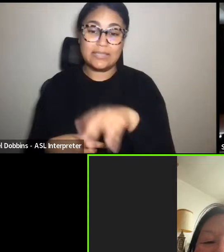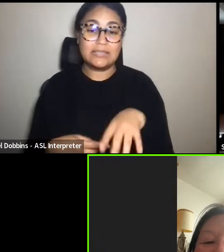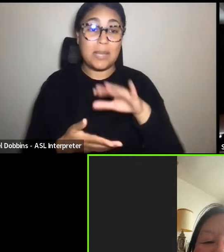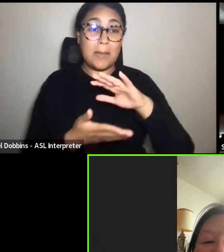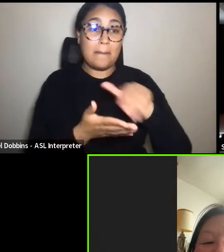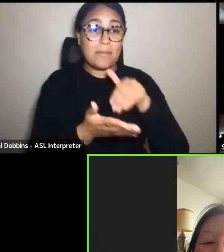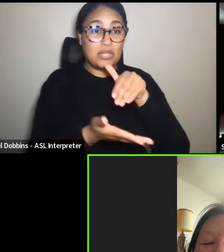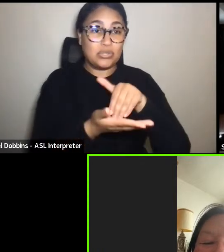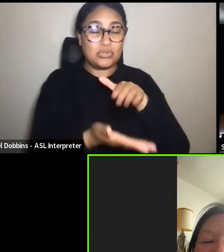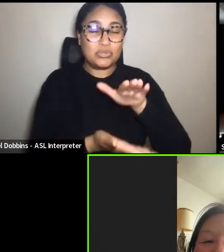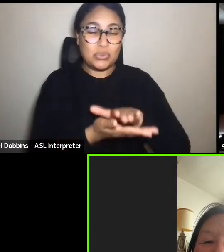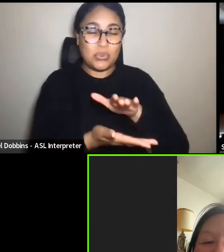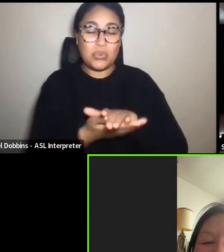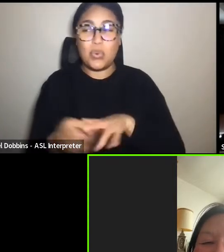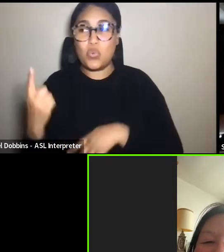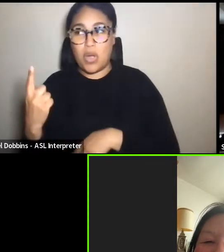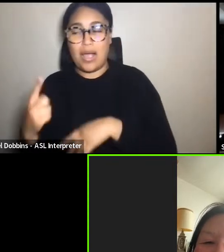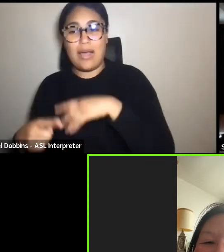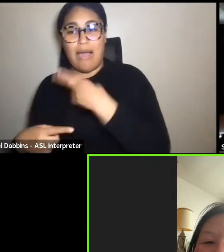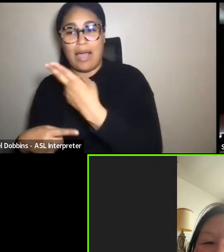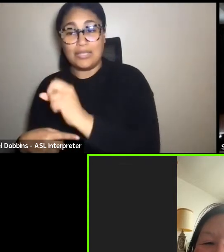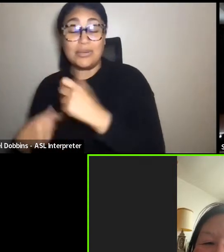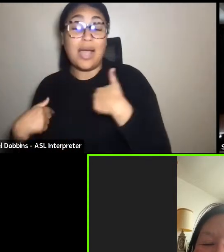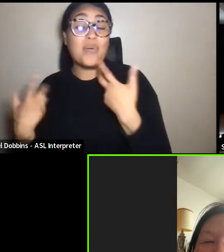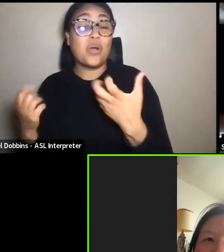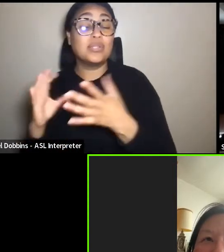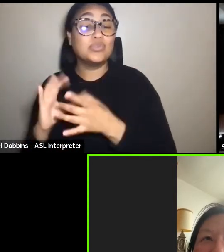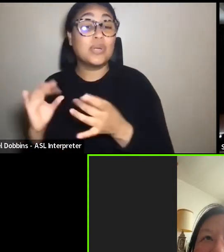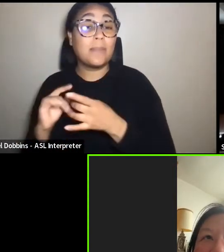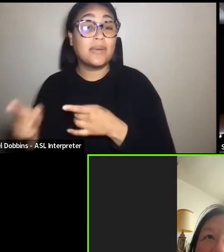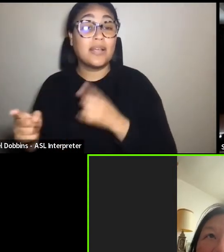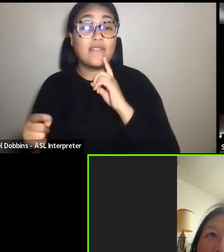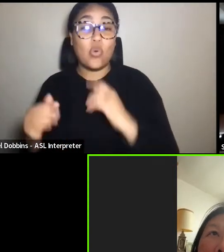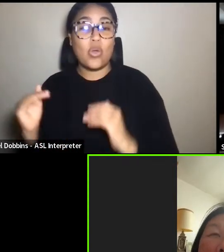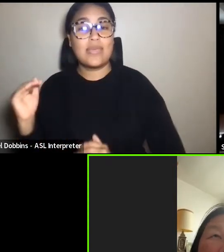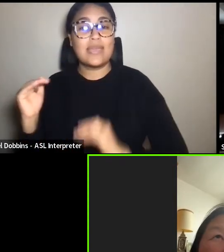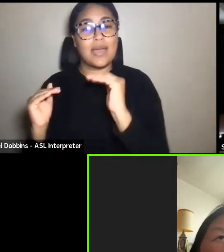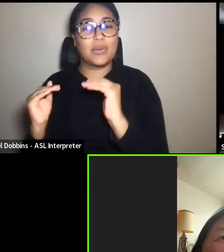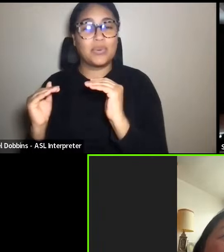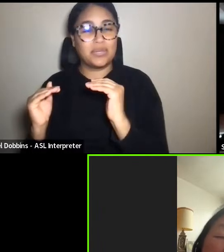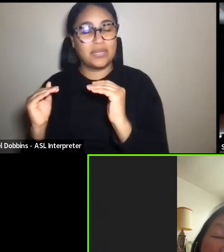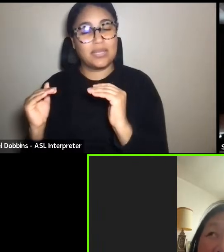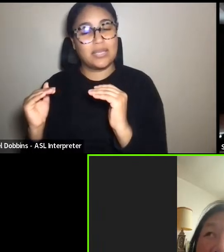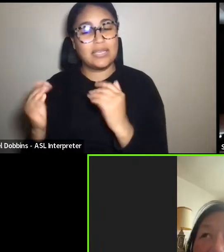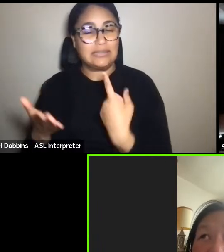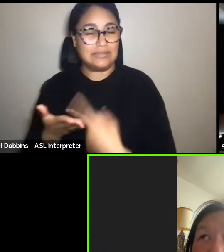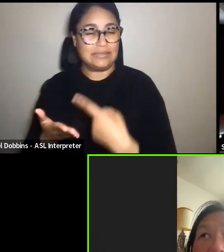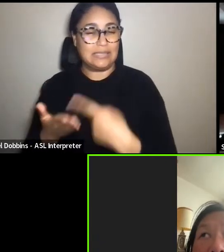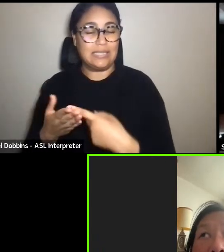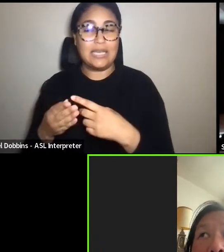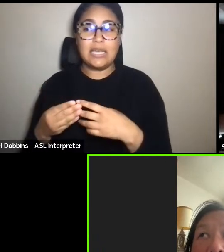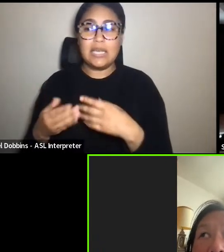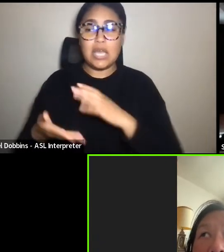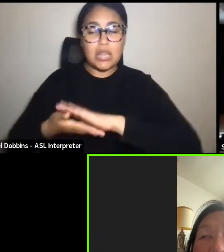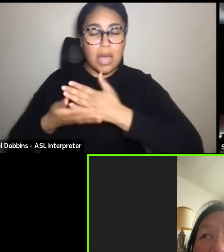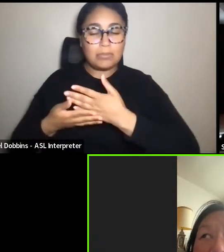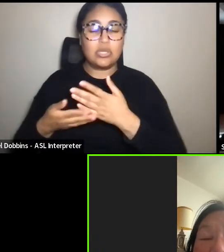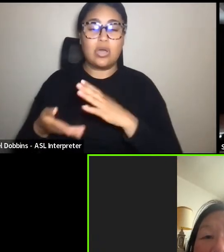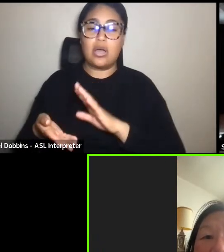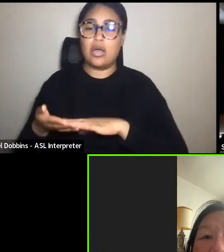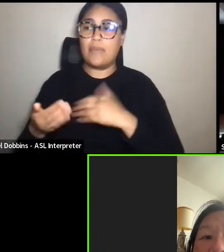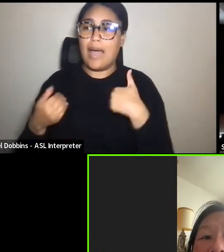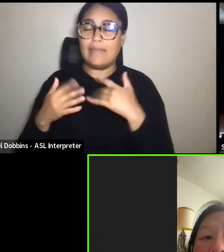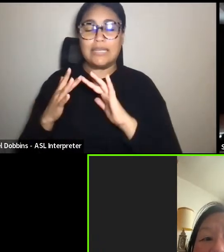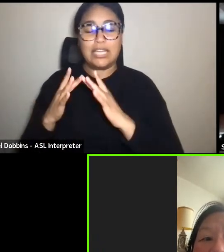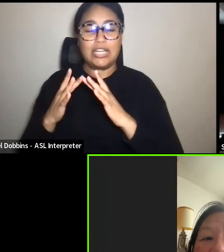School. So I just wanted to comment on the equity part of distributing the Chromebooks and having